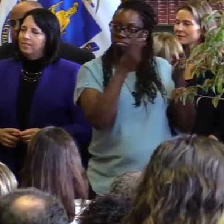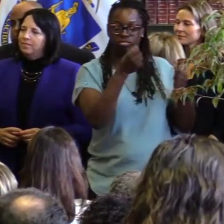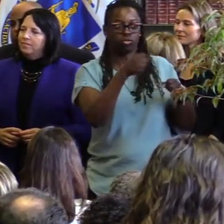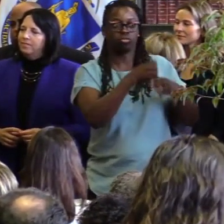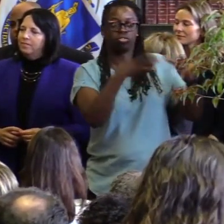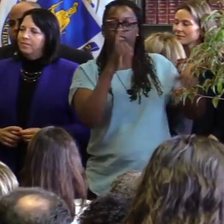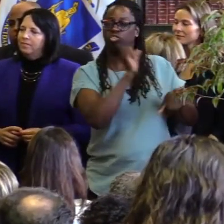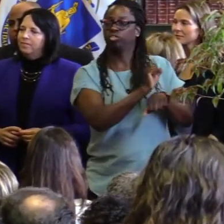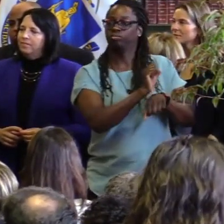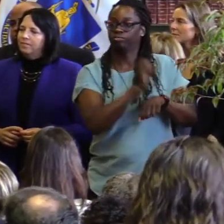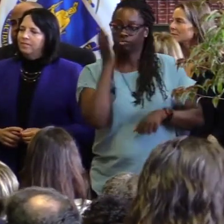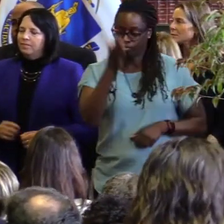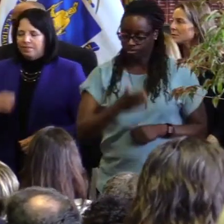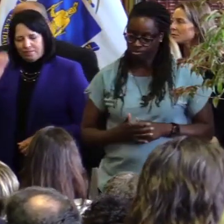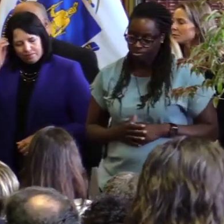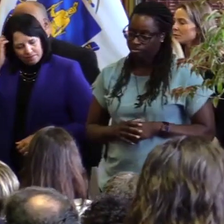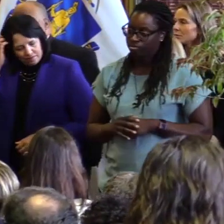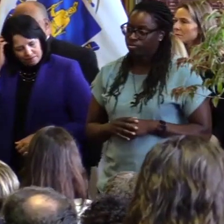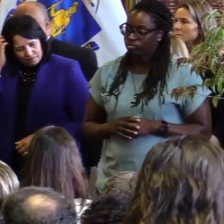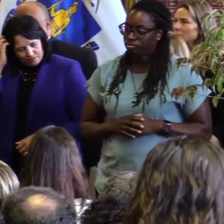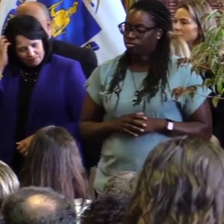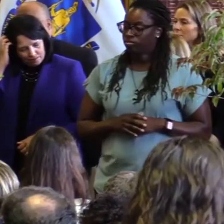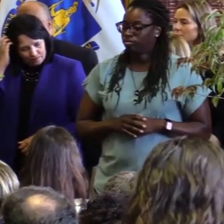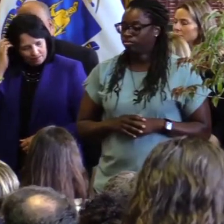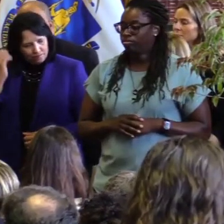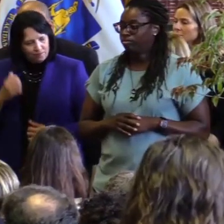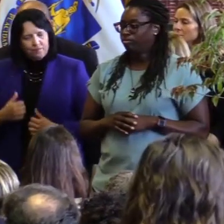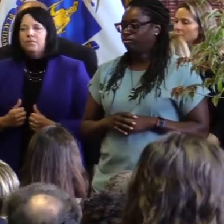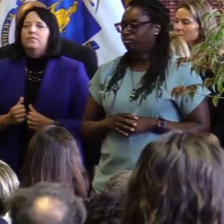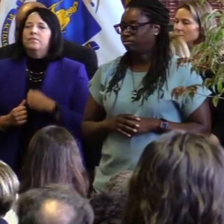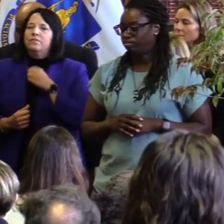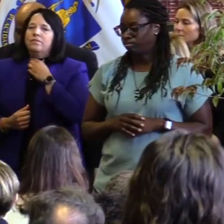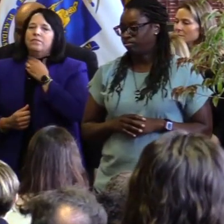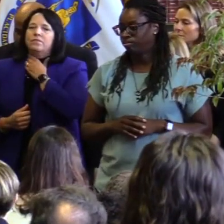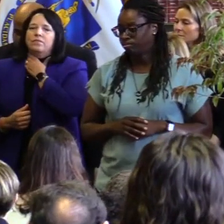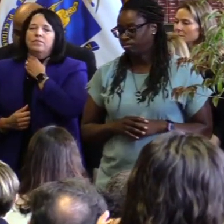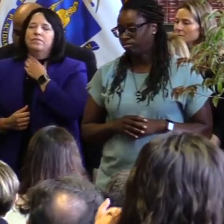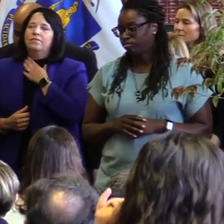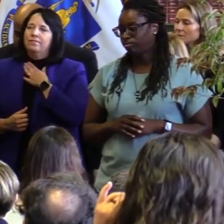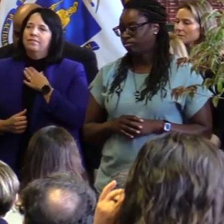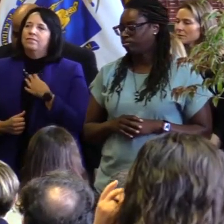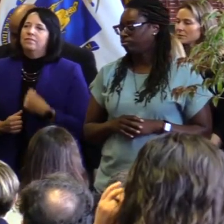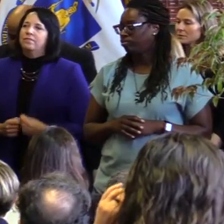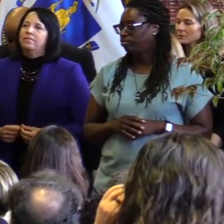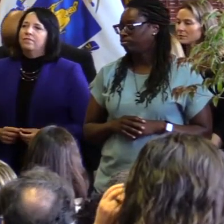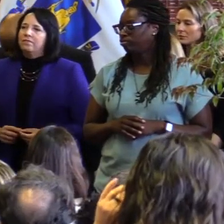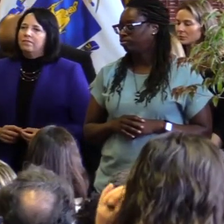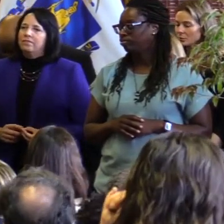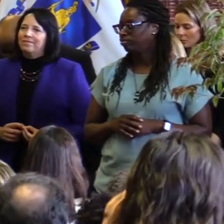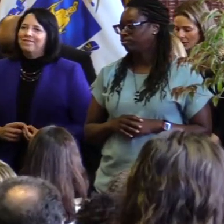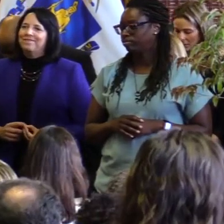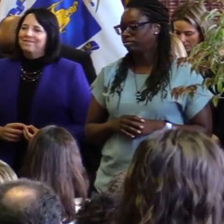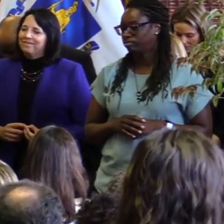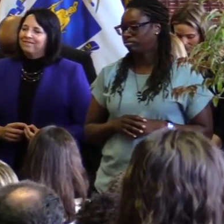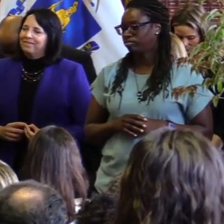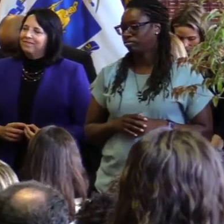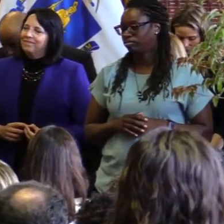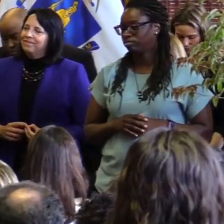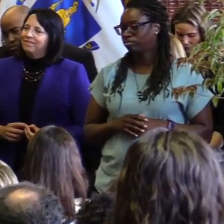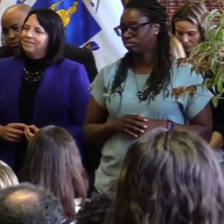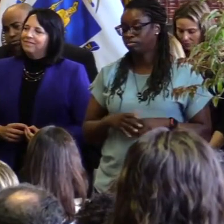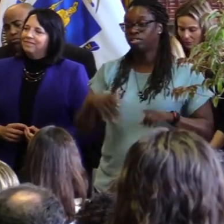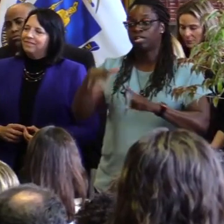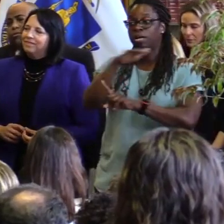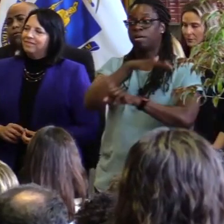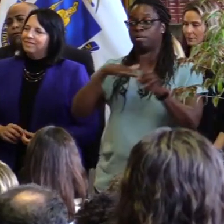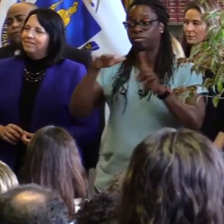When I talk about climate change as our biggest threat, I also say that it's our greatest opportunity. And I really, really mean that. And